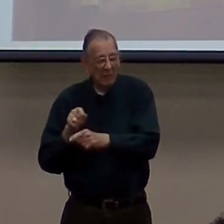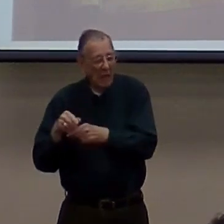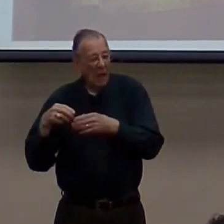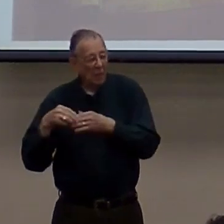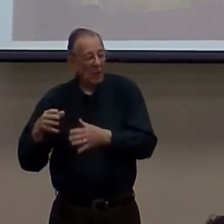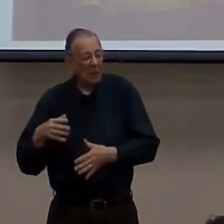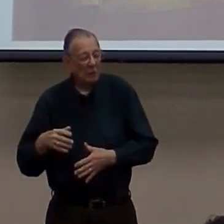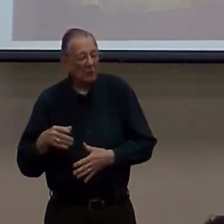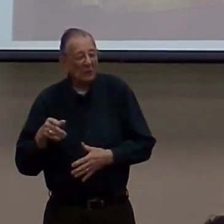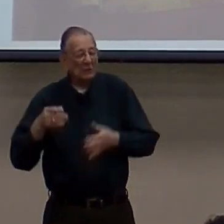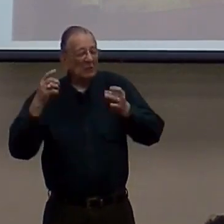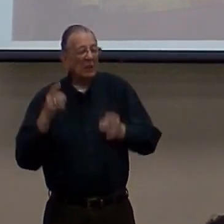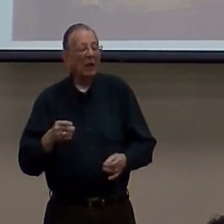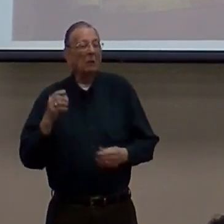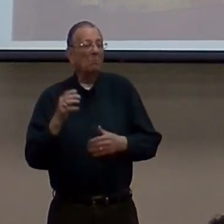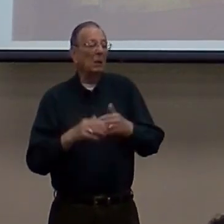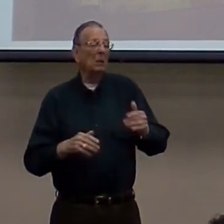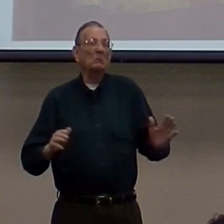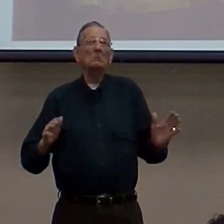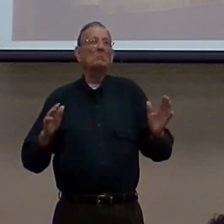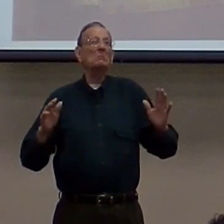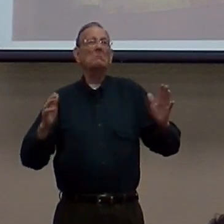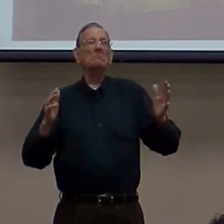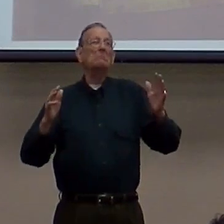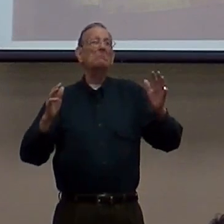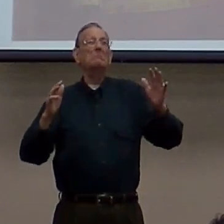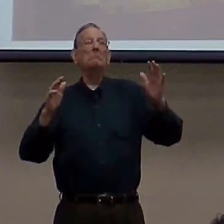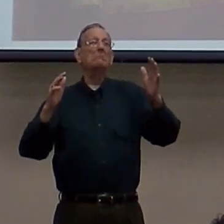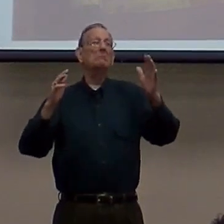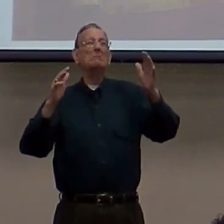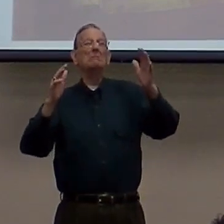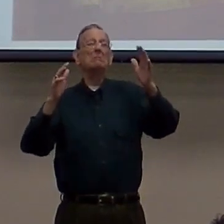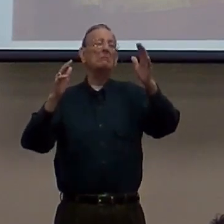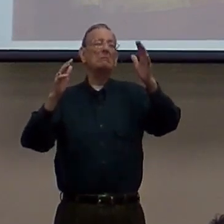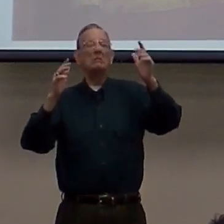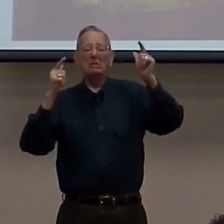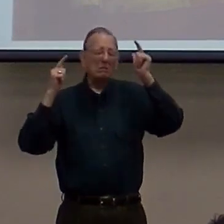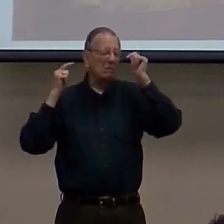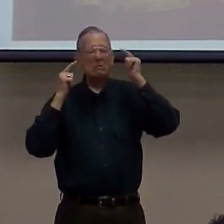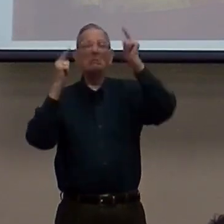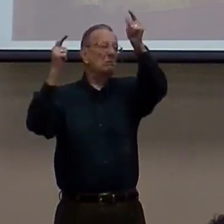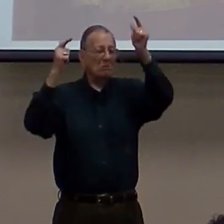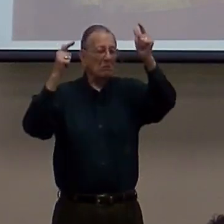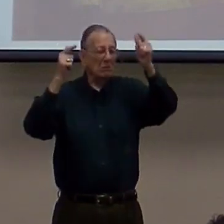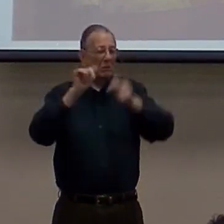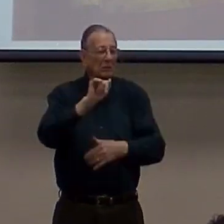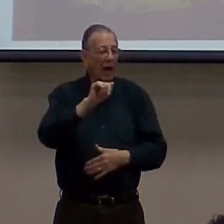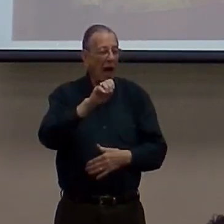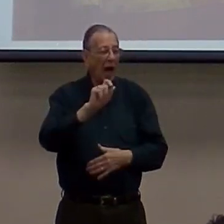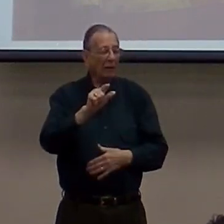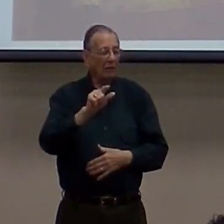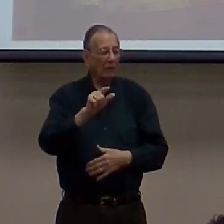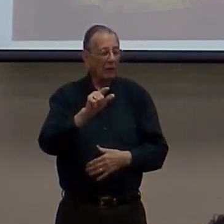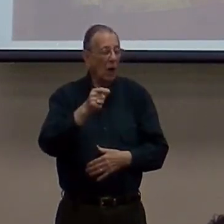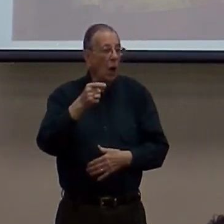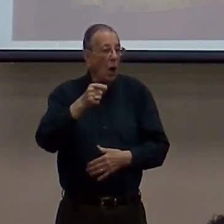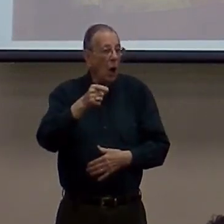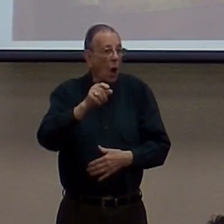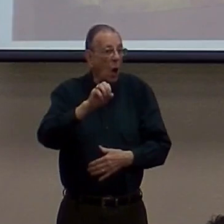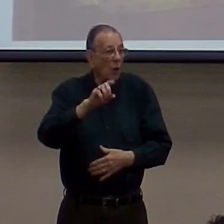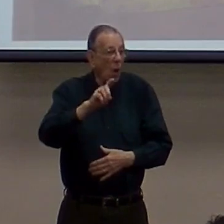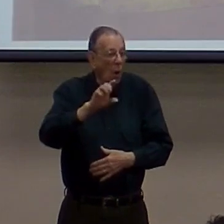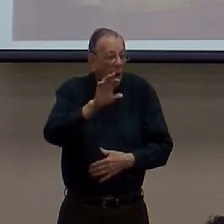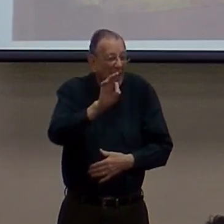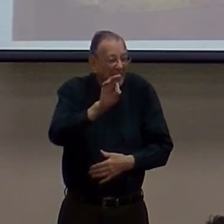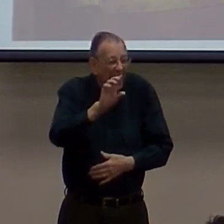together and decided to build this monstrosity, this idol, as it were, of gold, 90